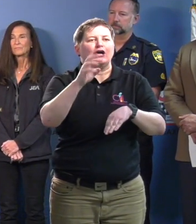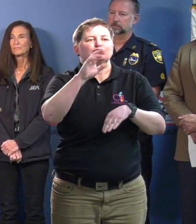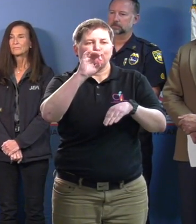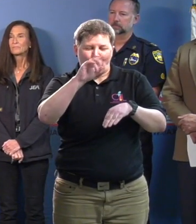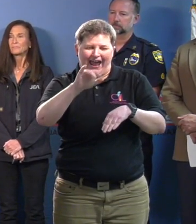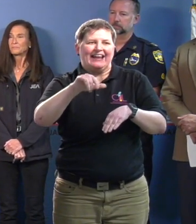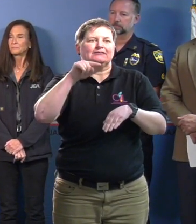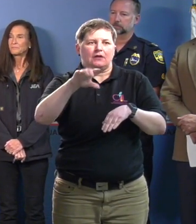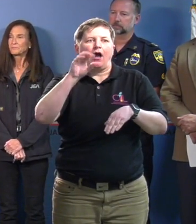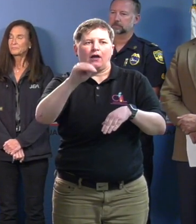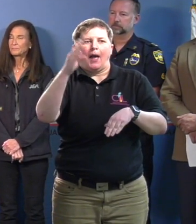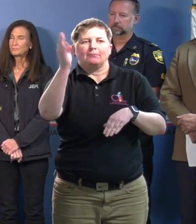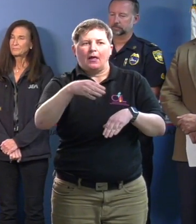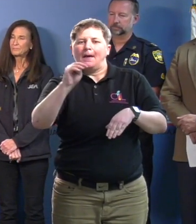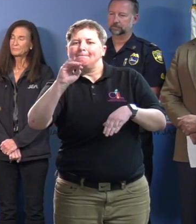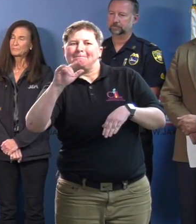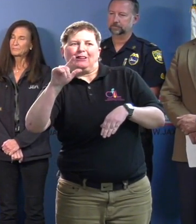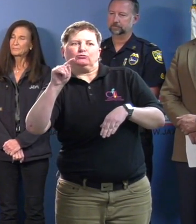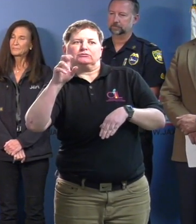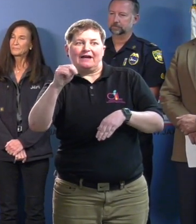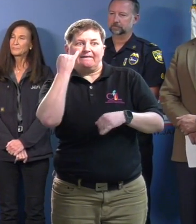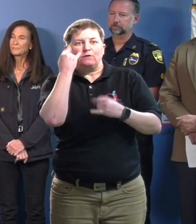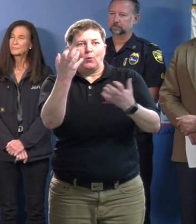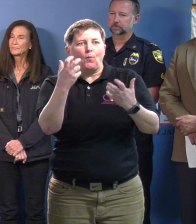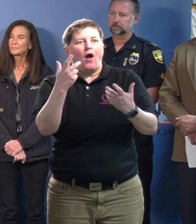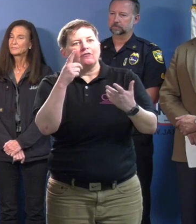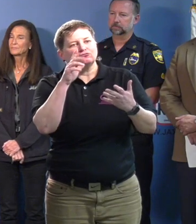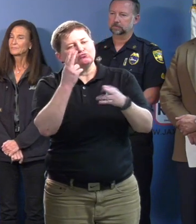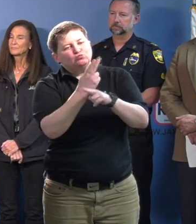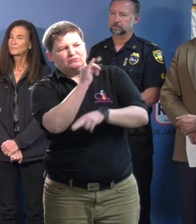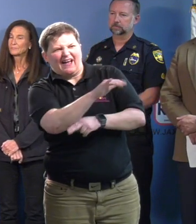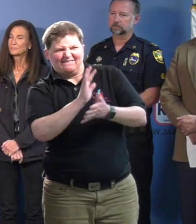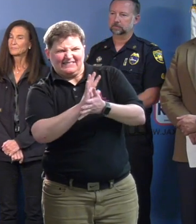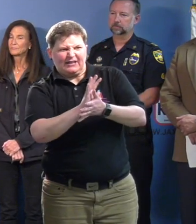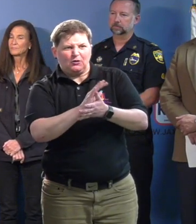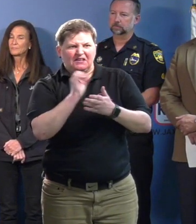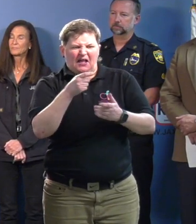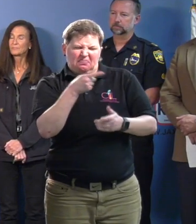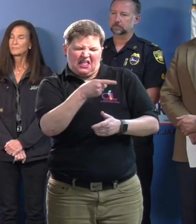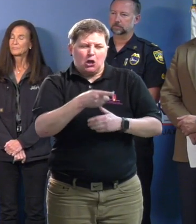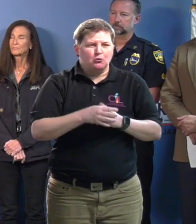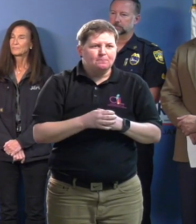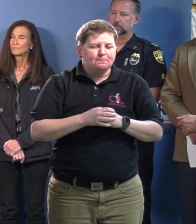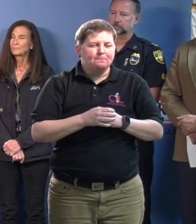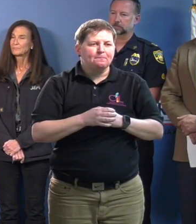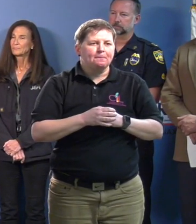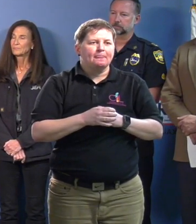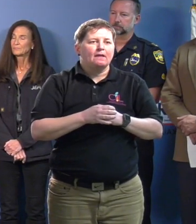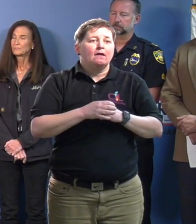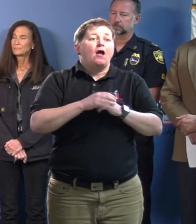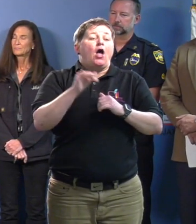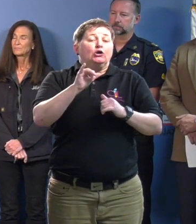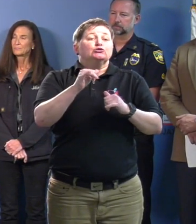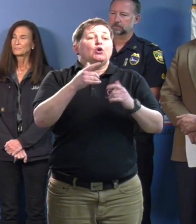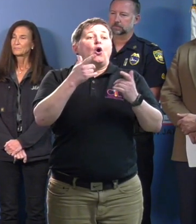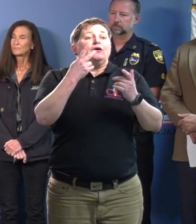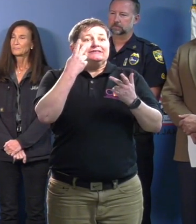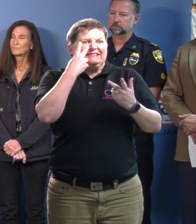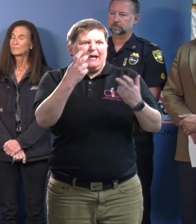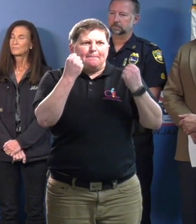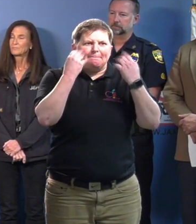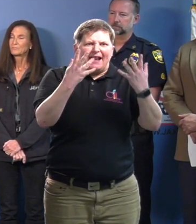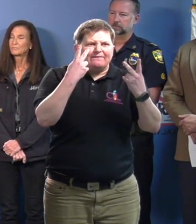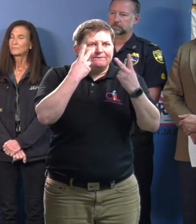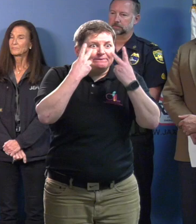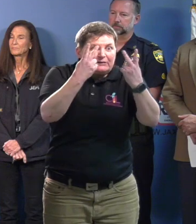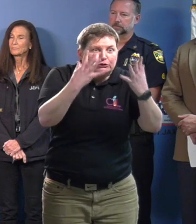your use, that is on that website. You can also see how many visitors and users have